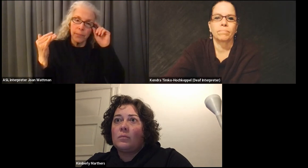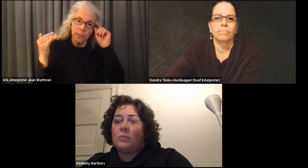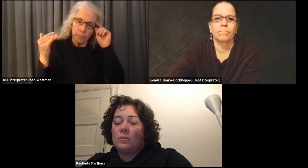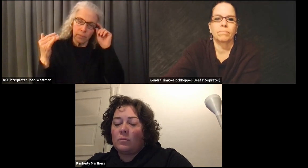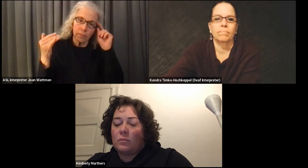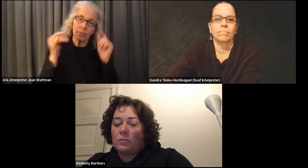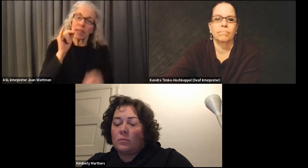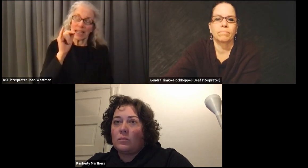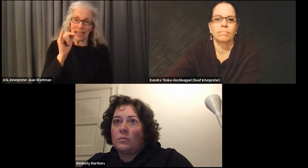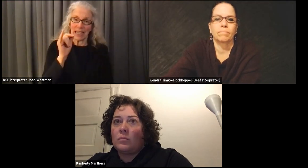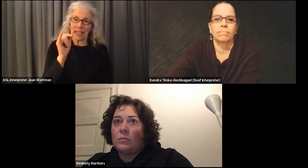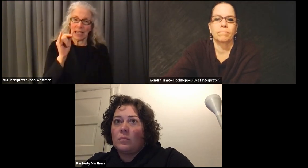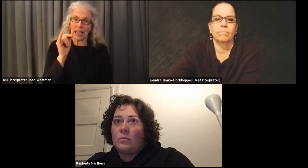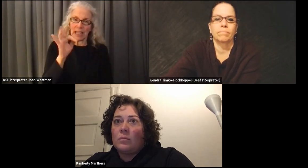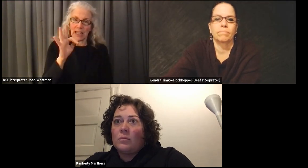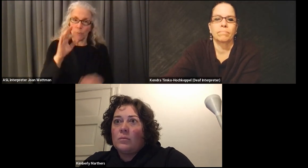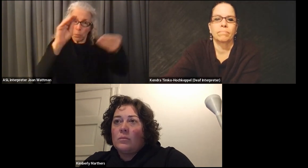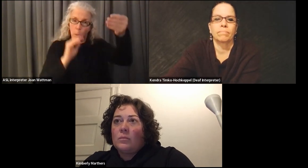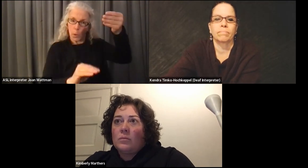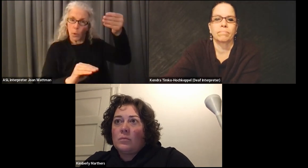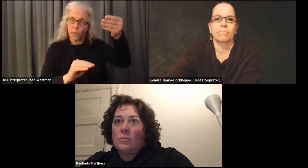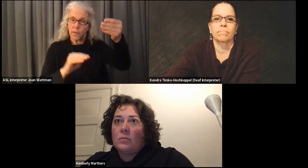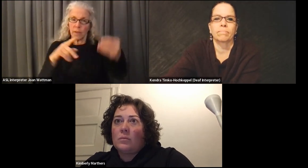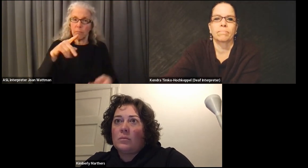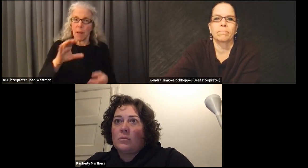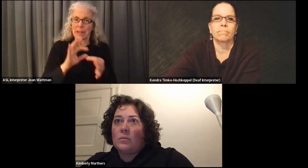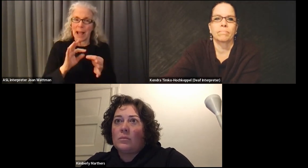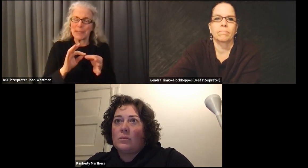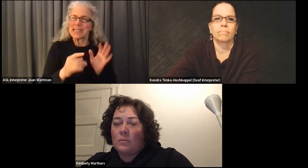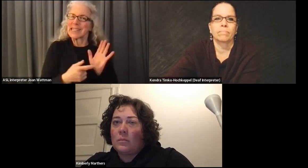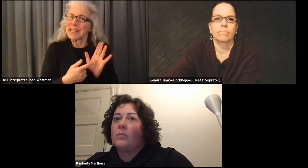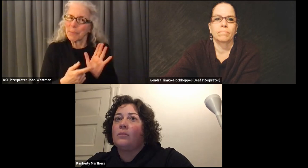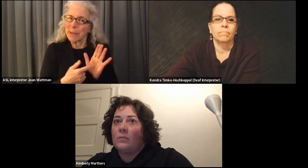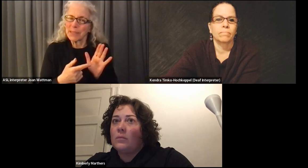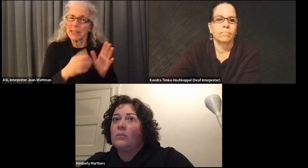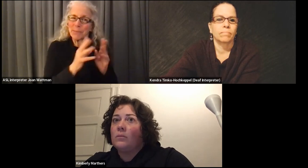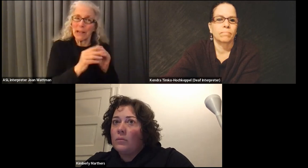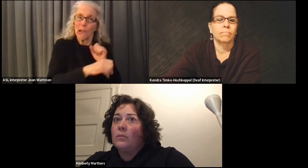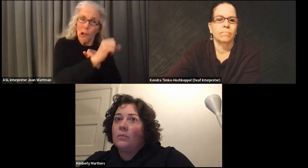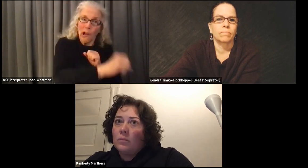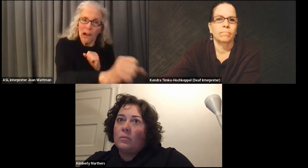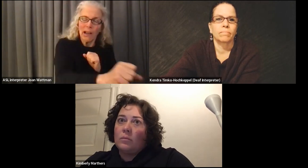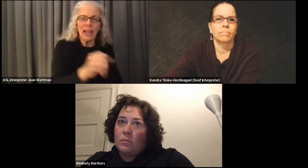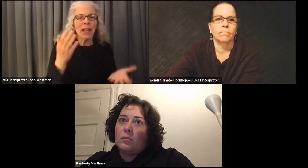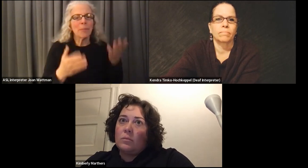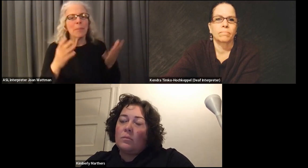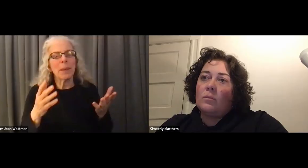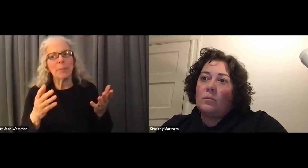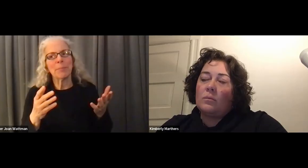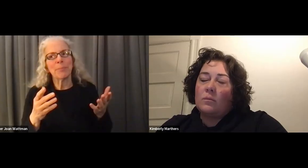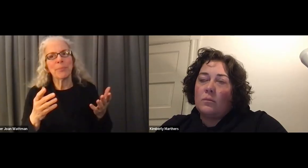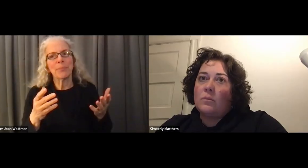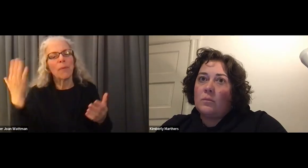say we want to keep it to the end, our meetings sometimes tend to be long. And when we were meeting